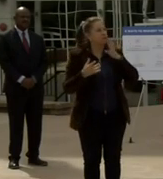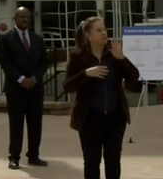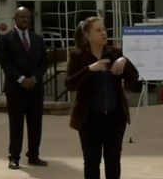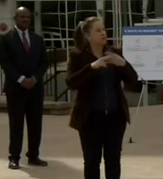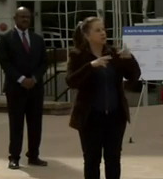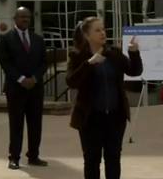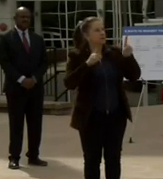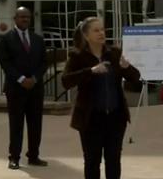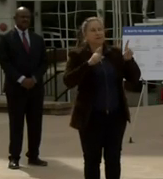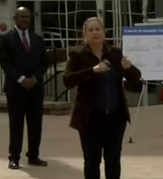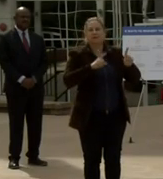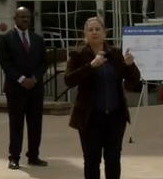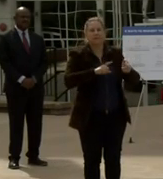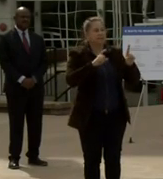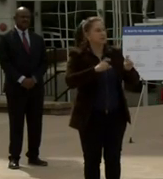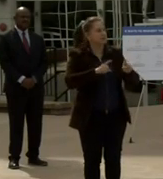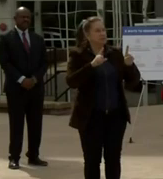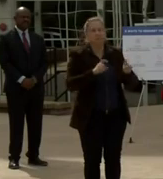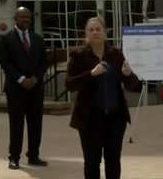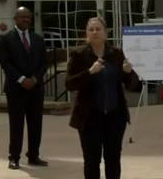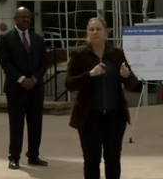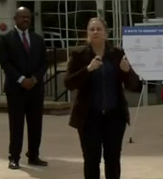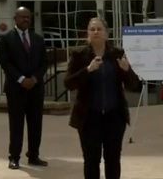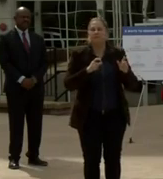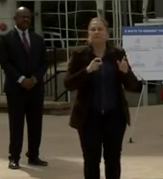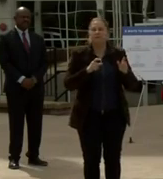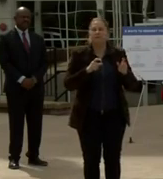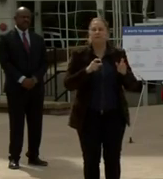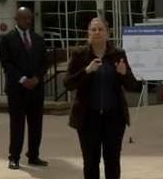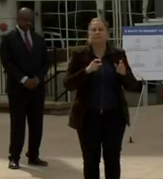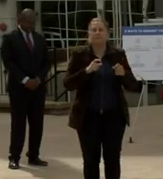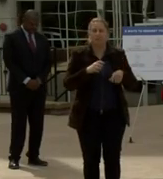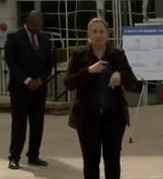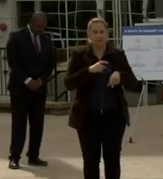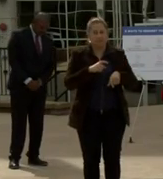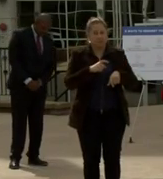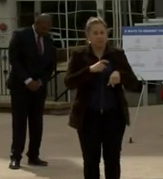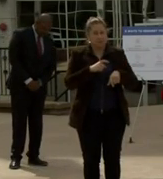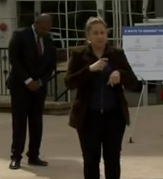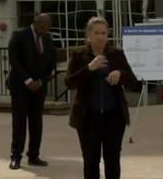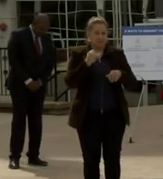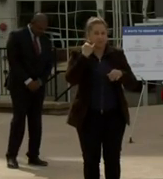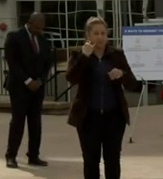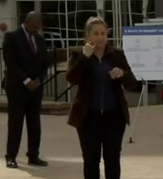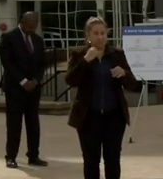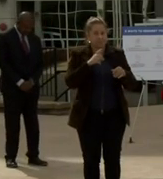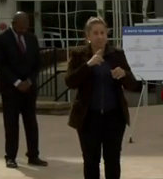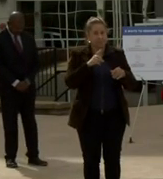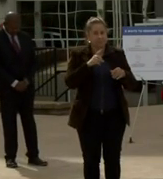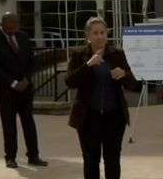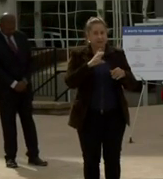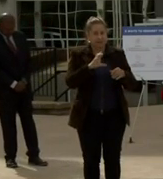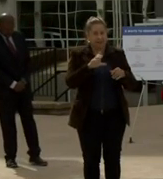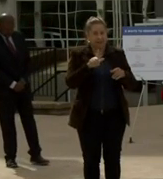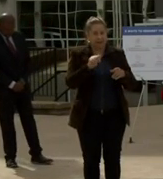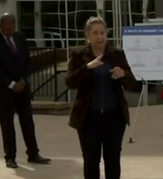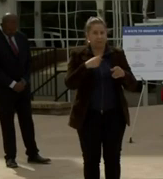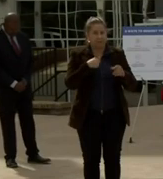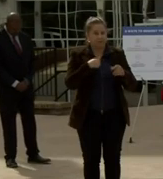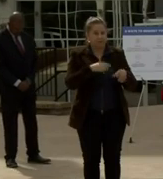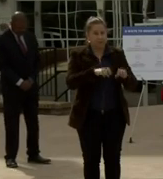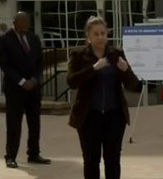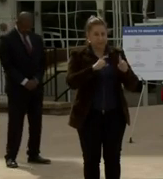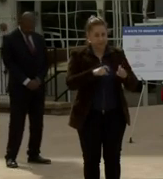Go back a little bit and talk about testing time turnaround for the district's lab, the public health lab, and also for the commercial labs. Have there been